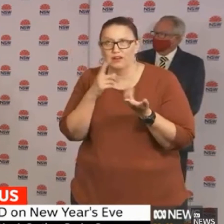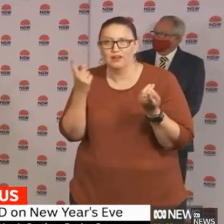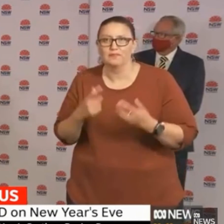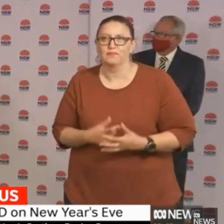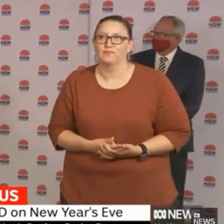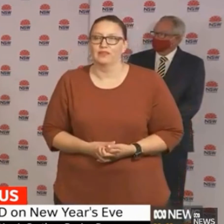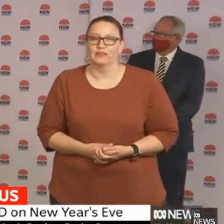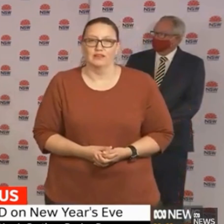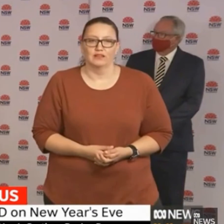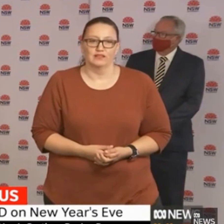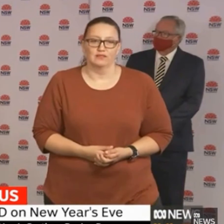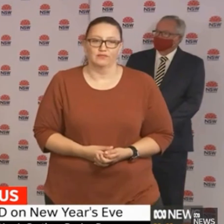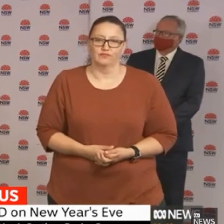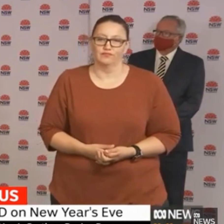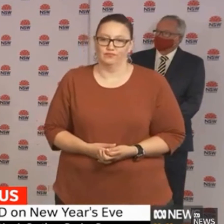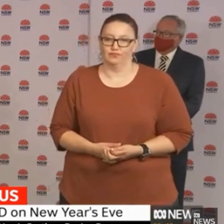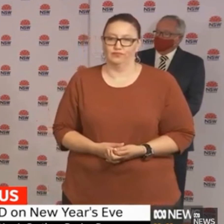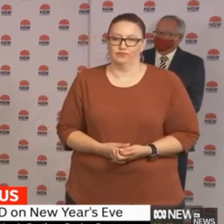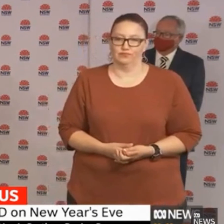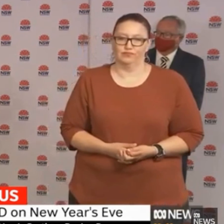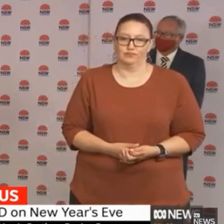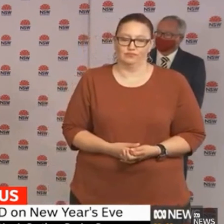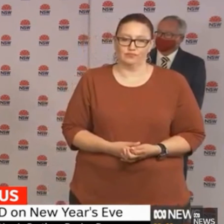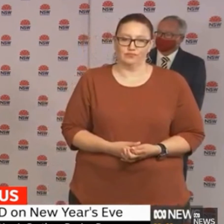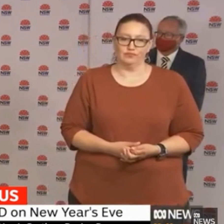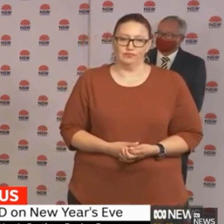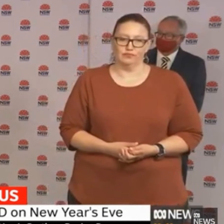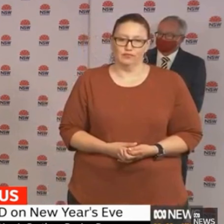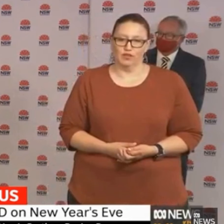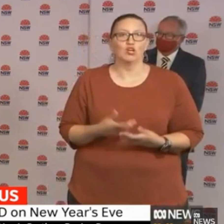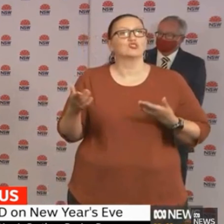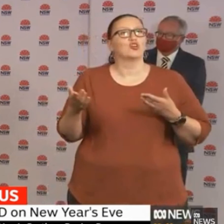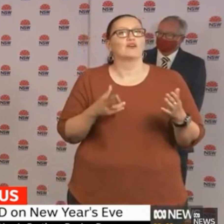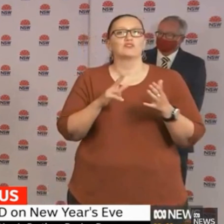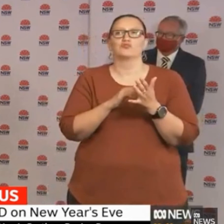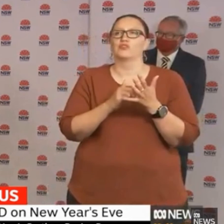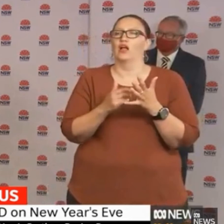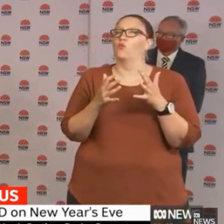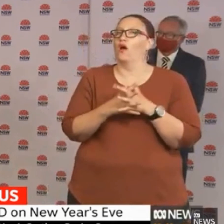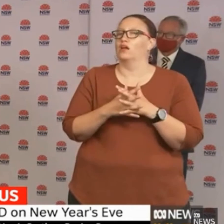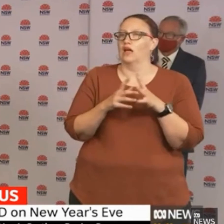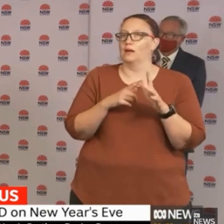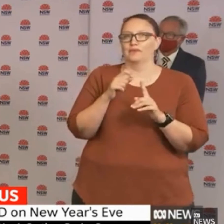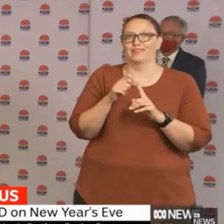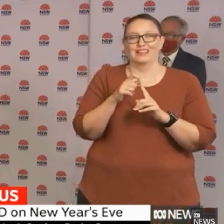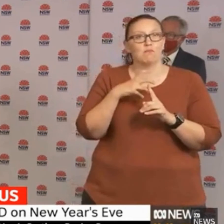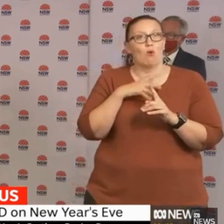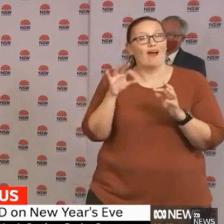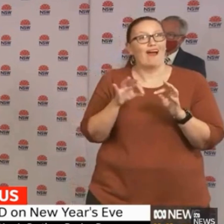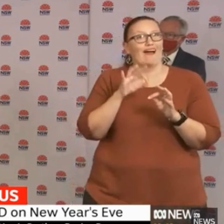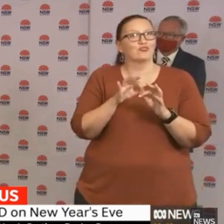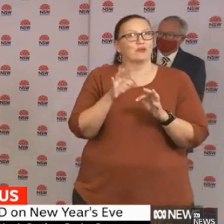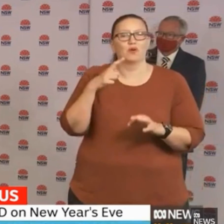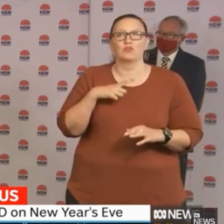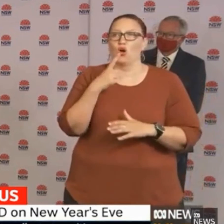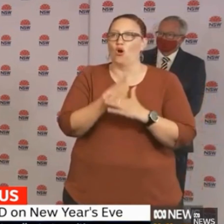that? Because unfortunately, the Service New South Wales app, firstly I'll say the Service New South Wales app is more accurate because